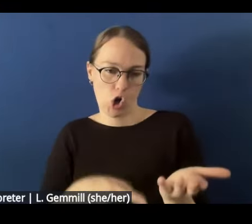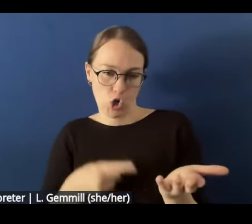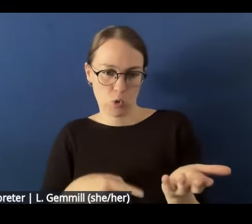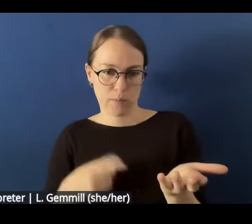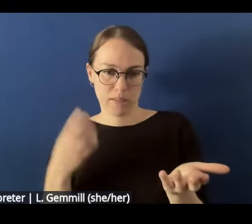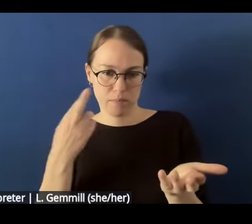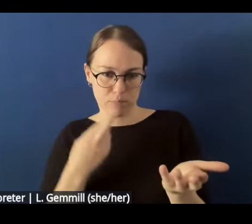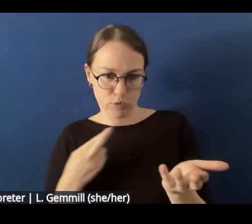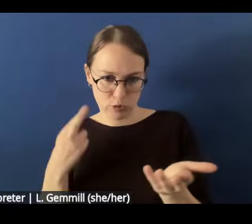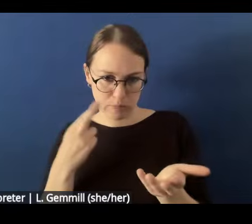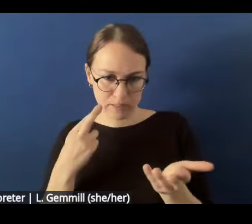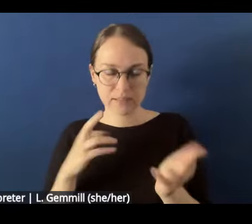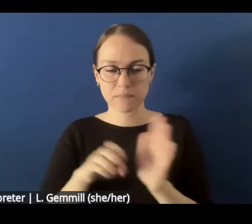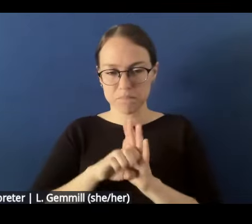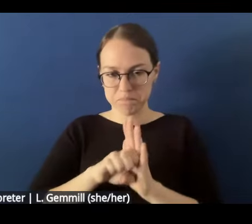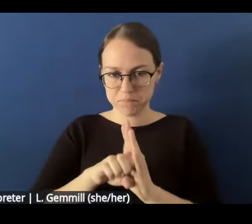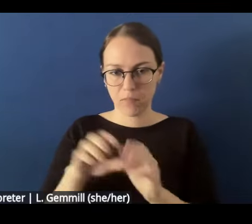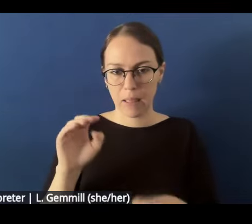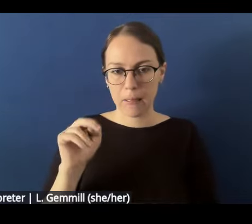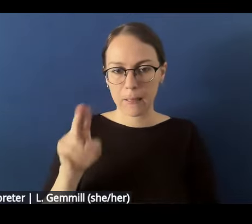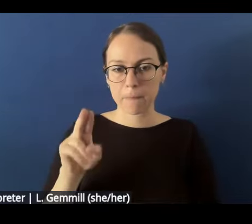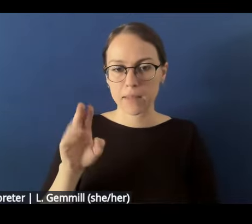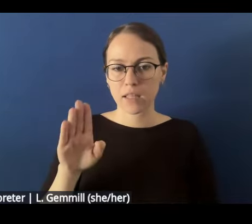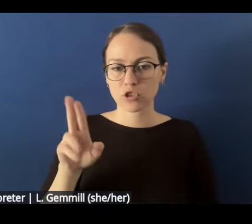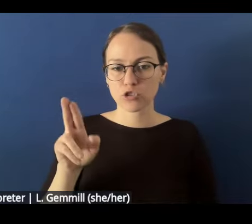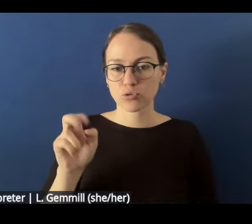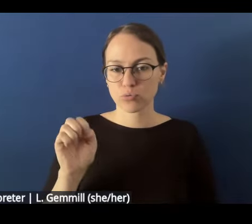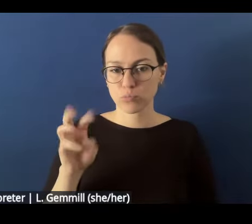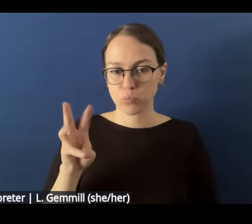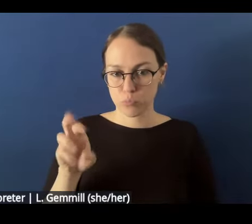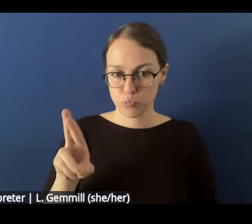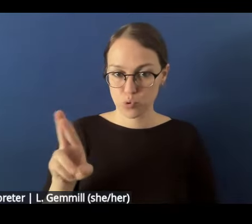Mr. Brewer comes to us and he's challenging